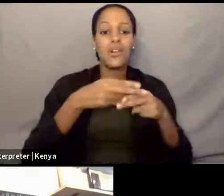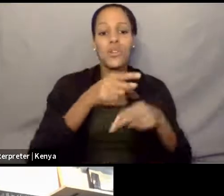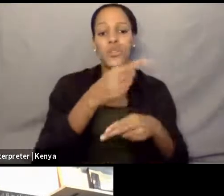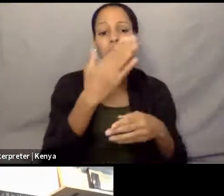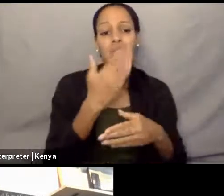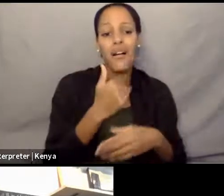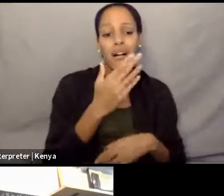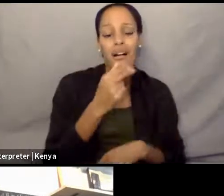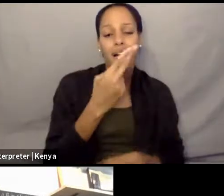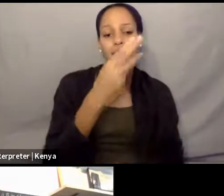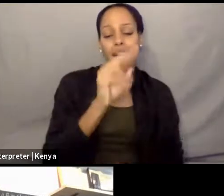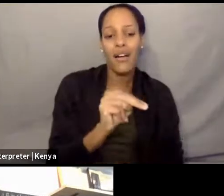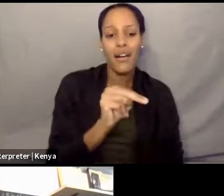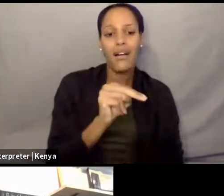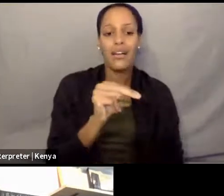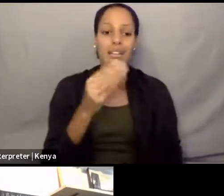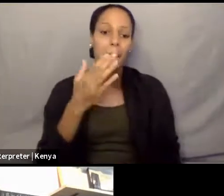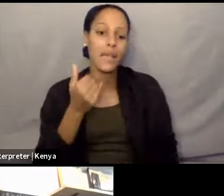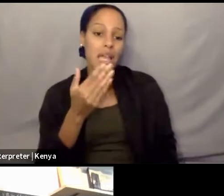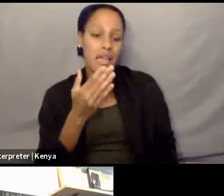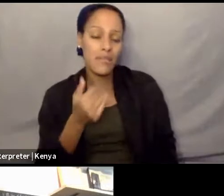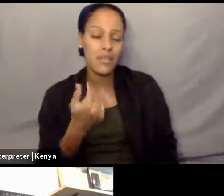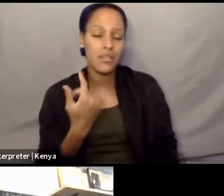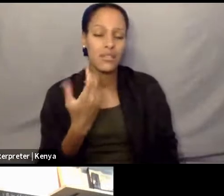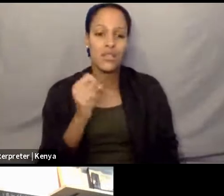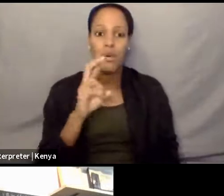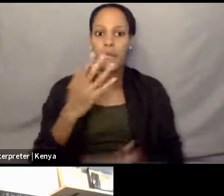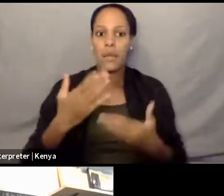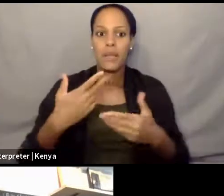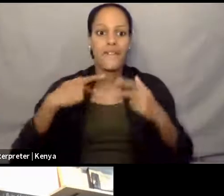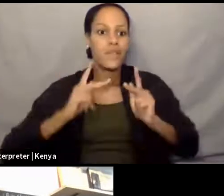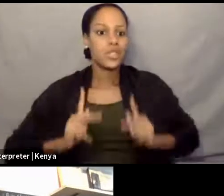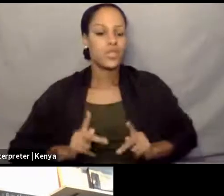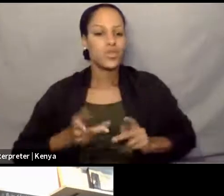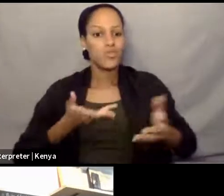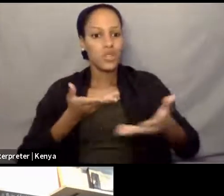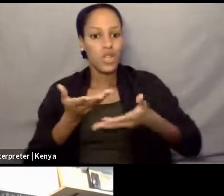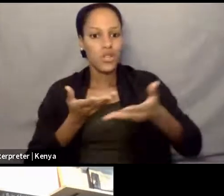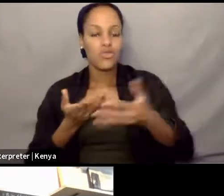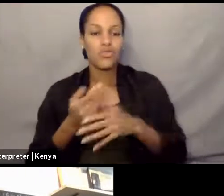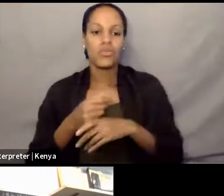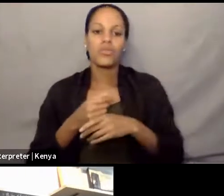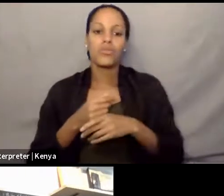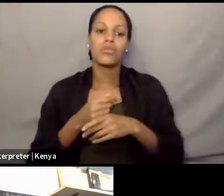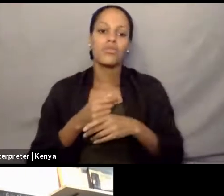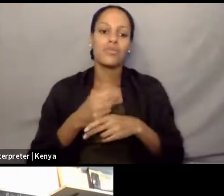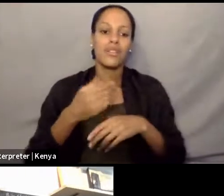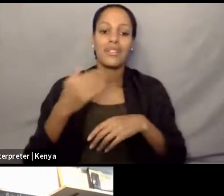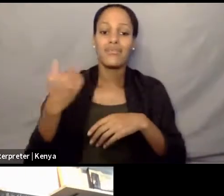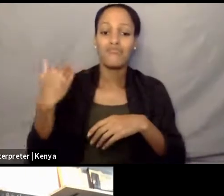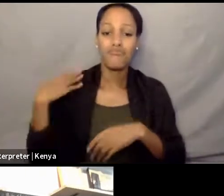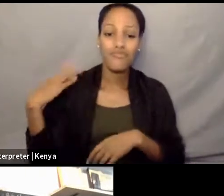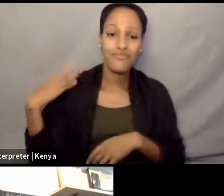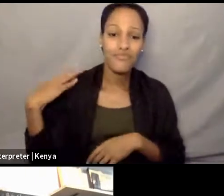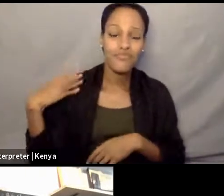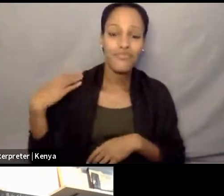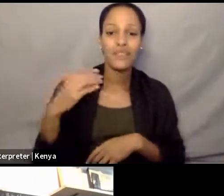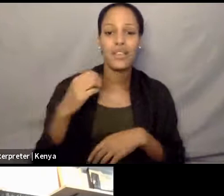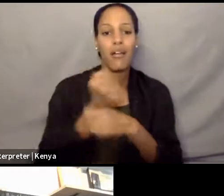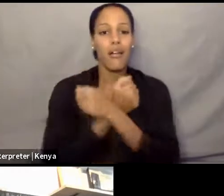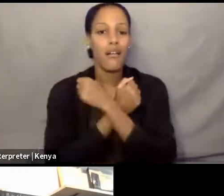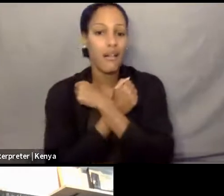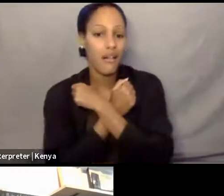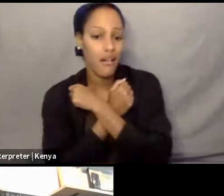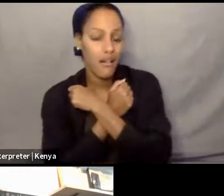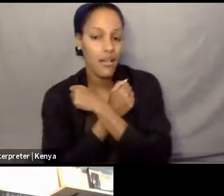baby, or a physical gesture, a physical connection, a tap on the shoulder, or a hug,